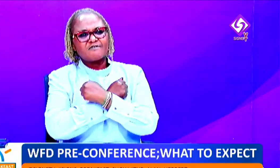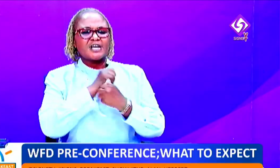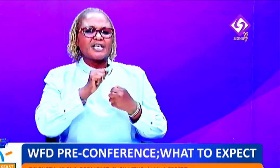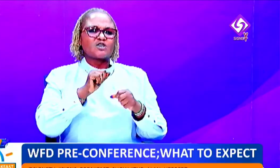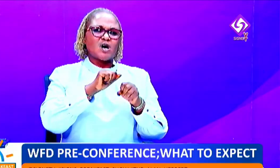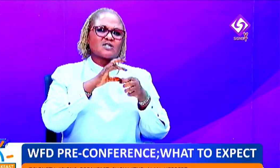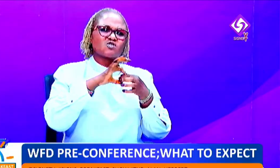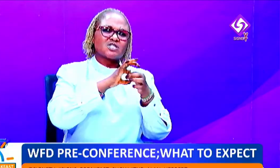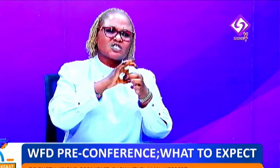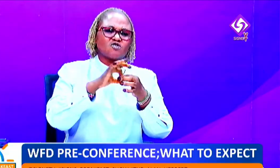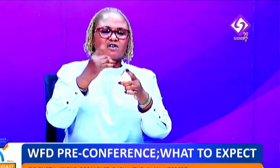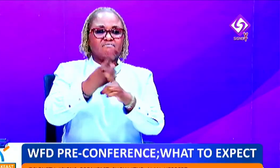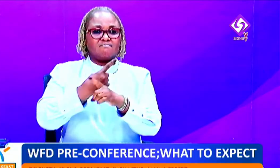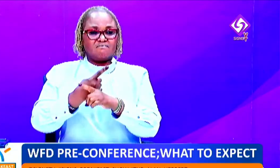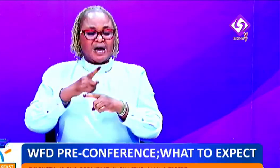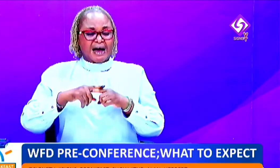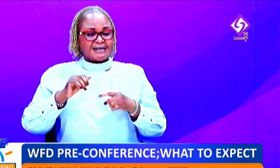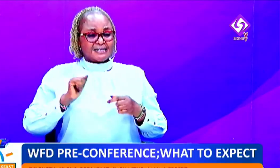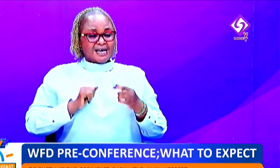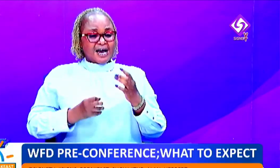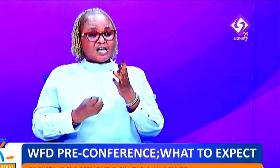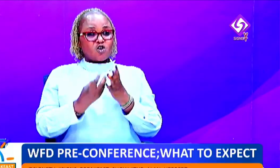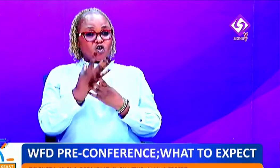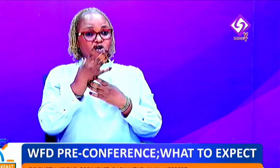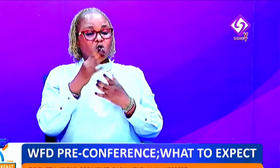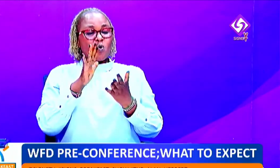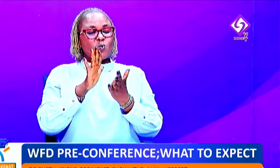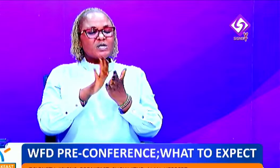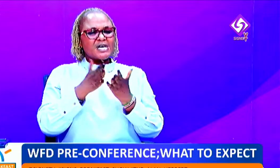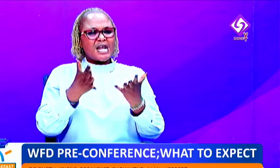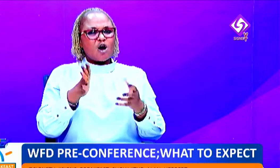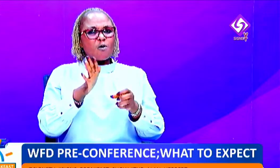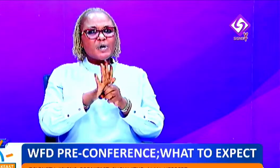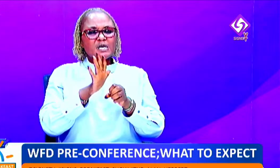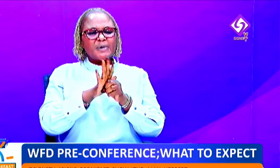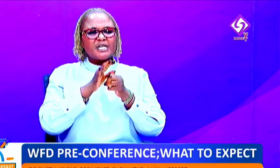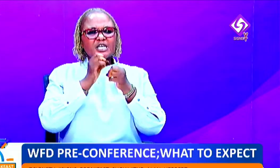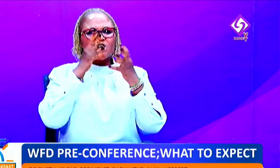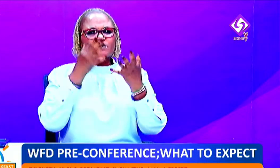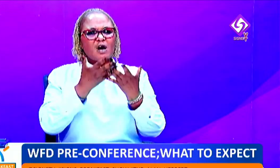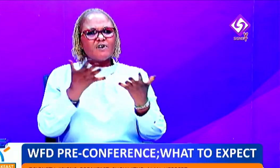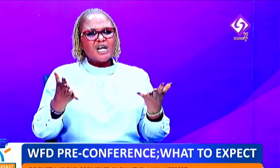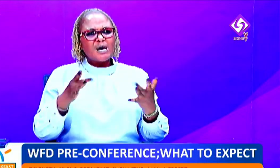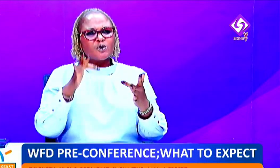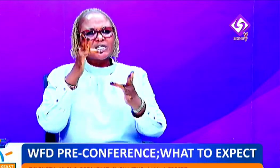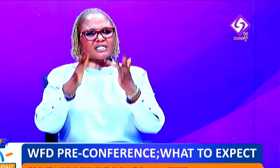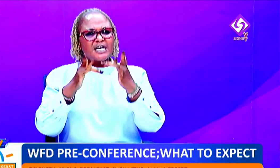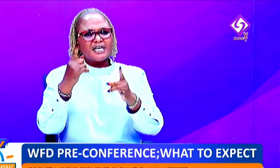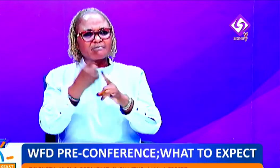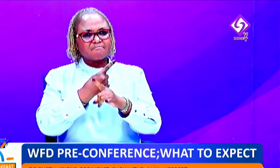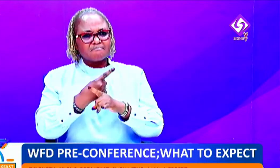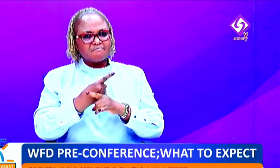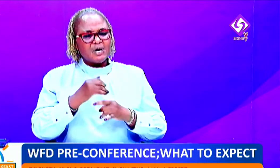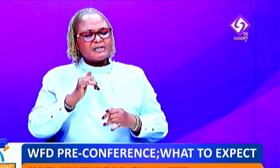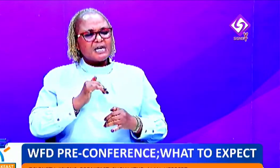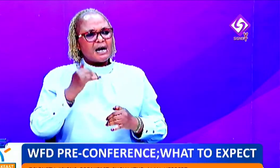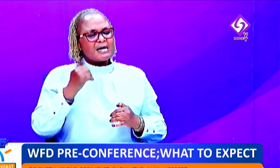we want love, we want to associate with people in society, even when we are growing up. So many times, like right now in